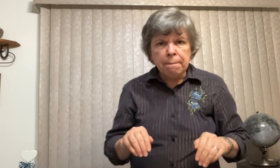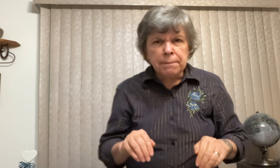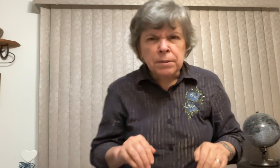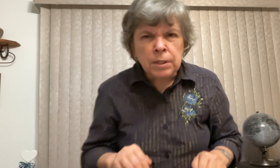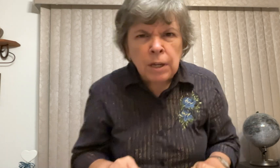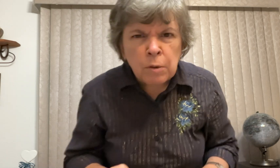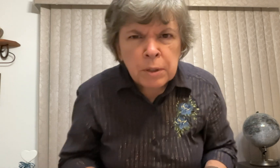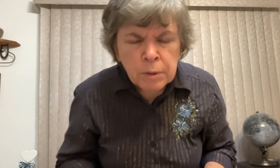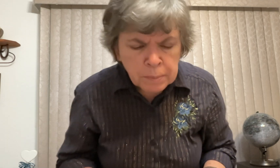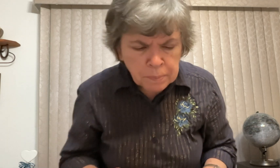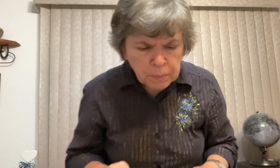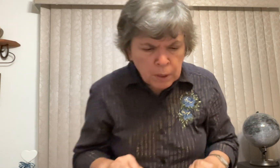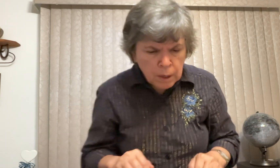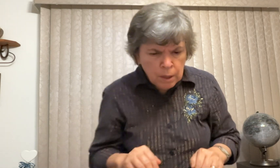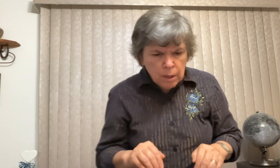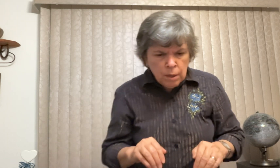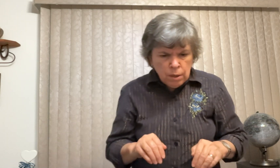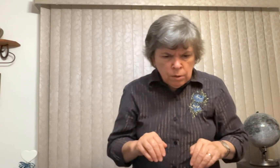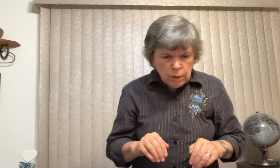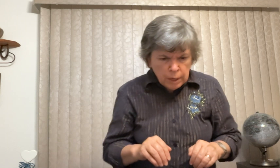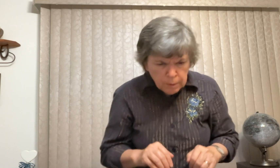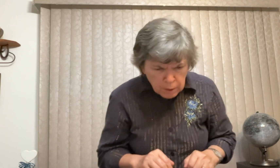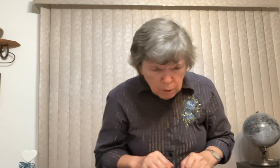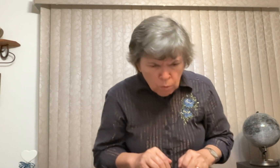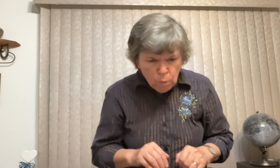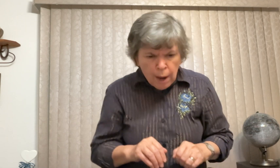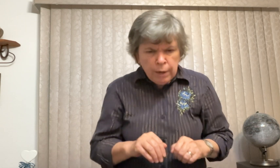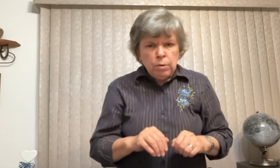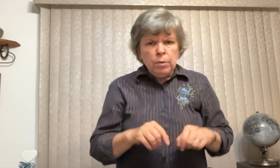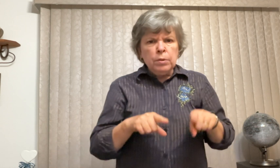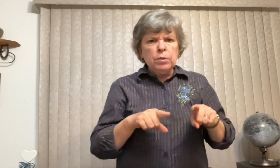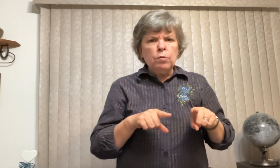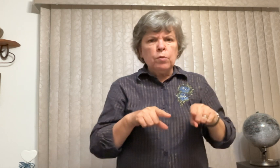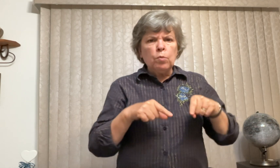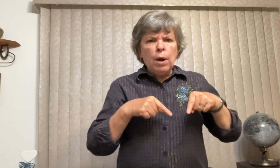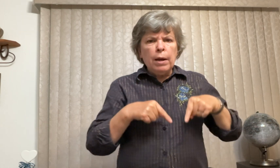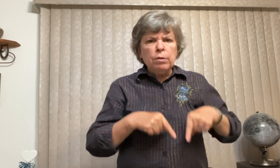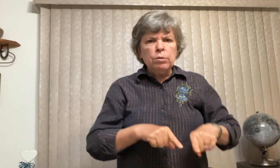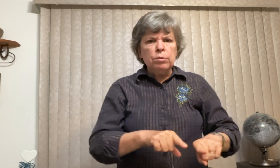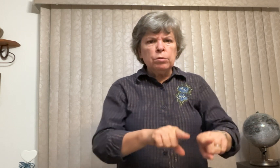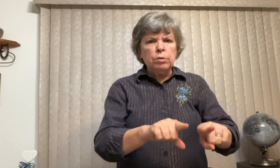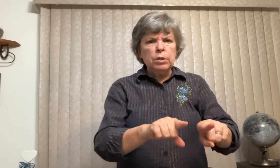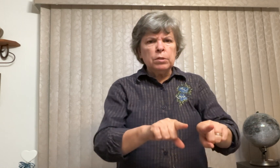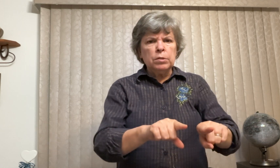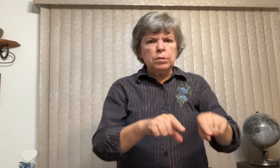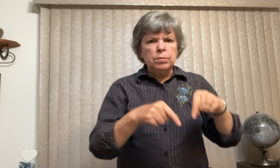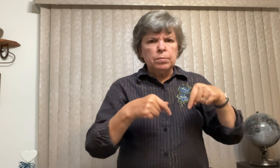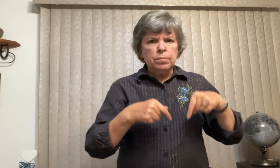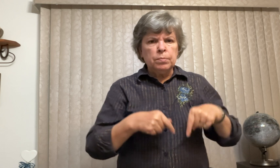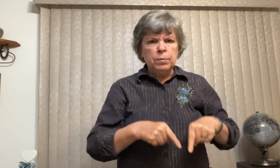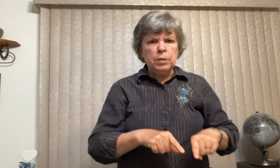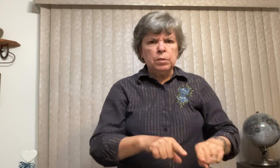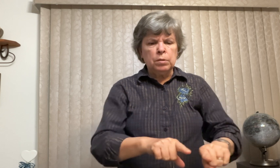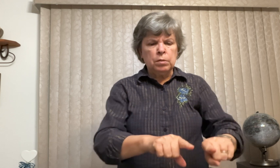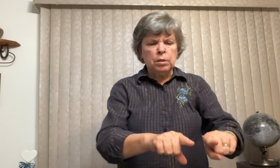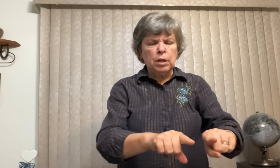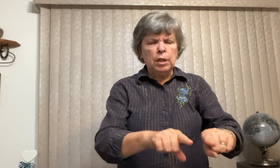Let's see, how are we doing? Okay, while. So for while you do this, it's kind of like